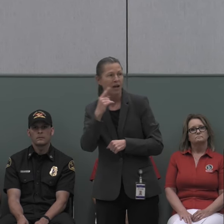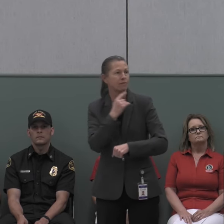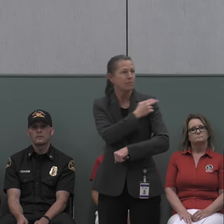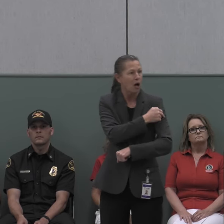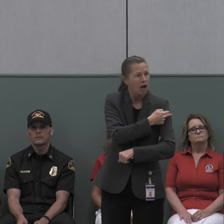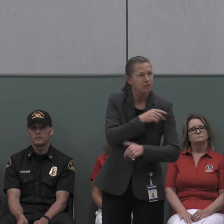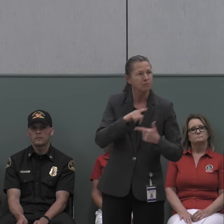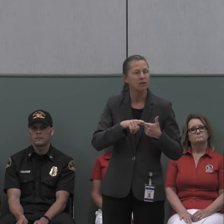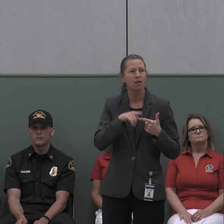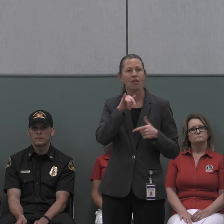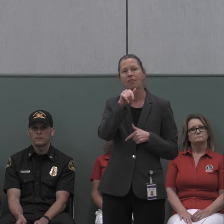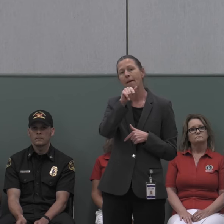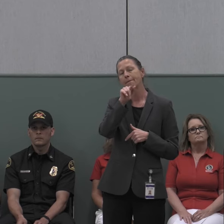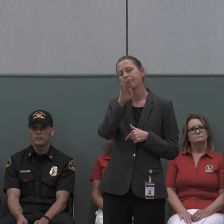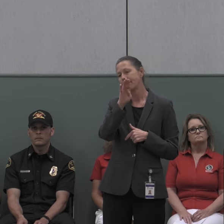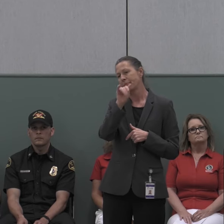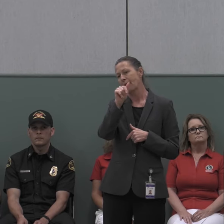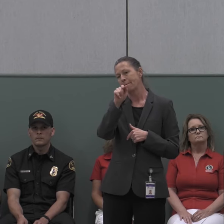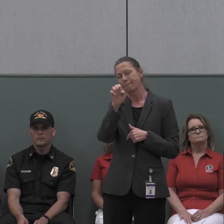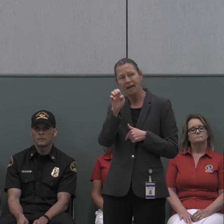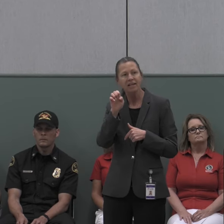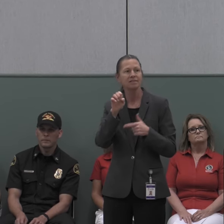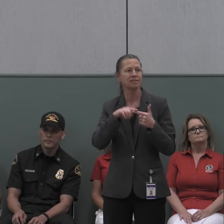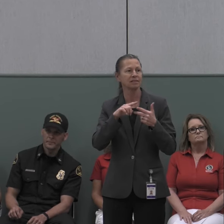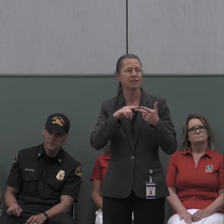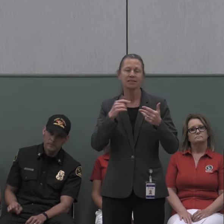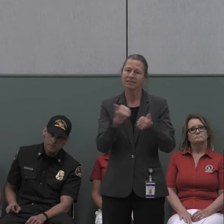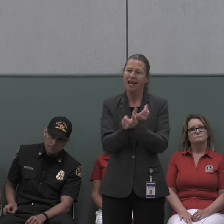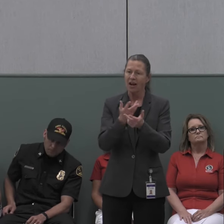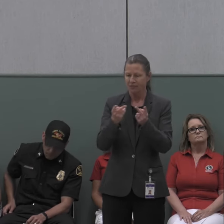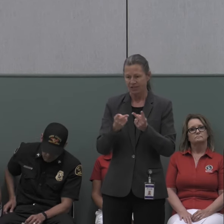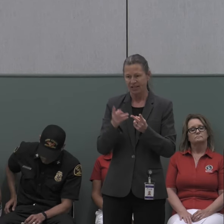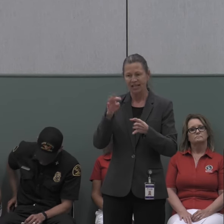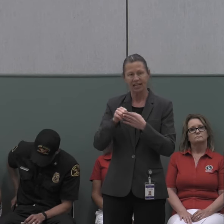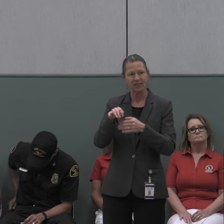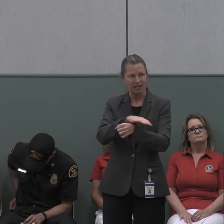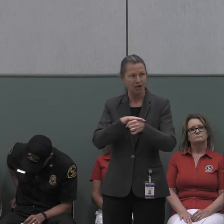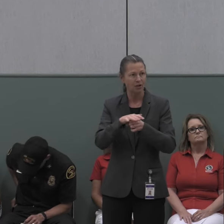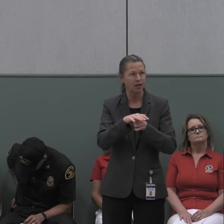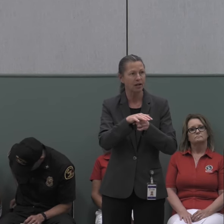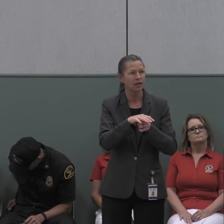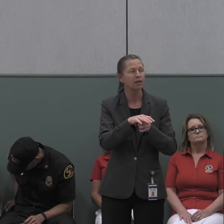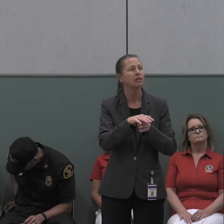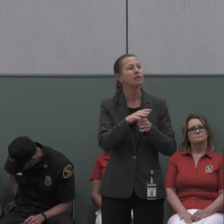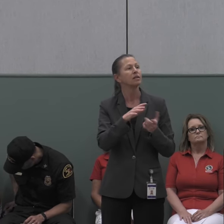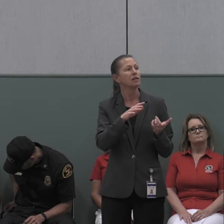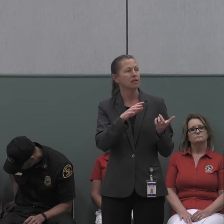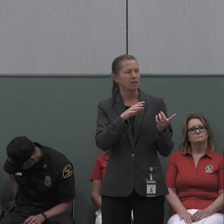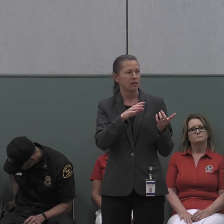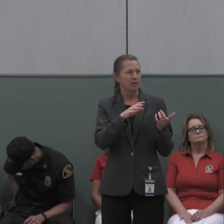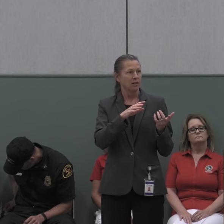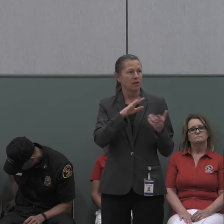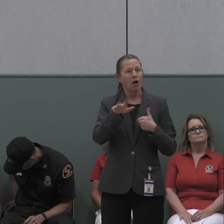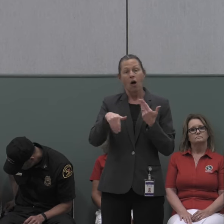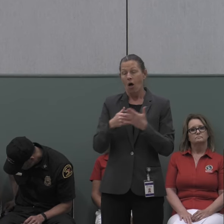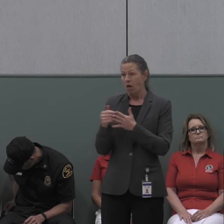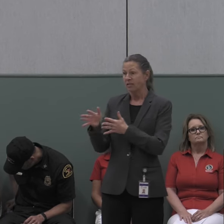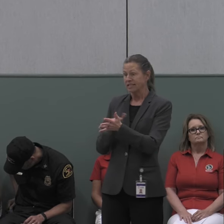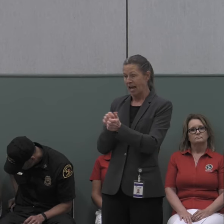everything within this area, as we understand everything that's happening and all the damage that needs to be